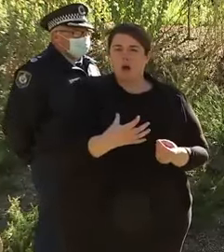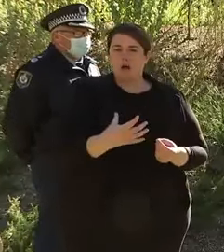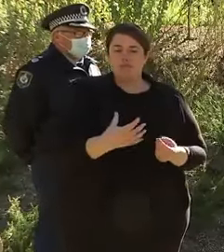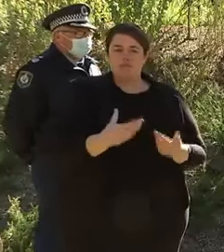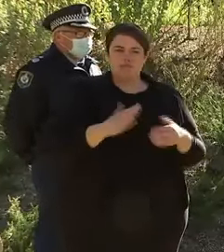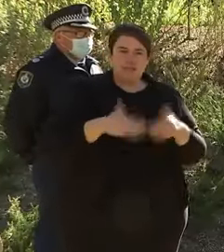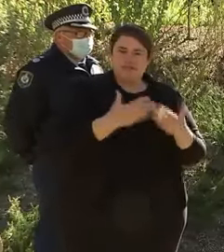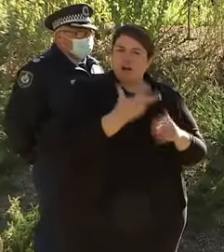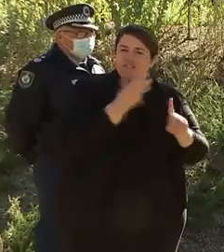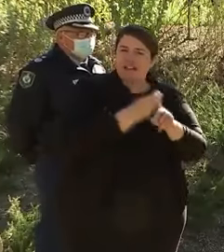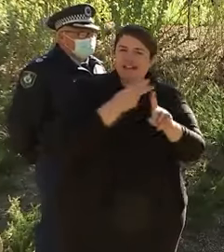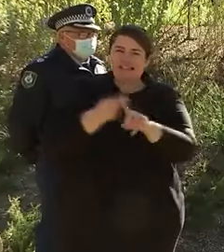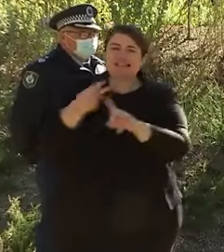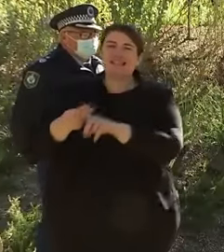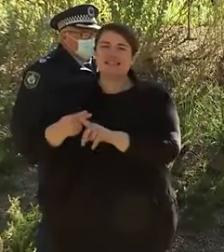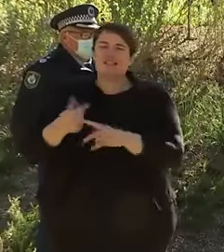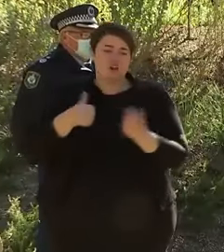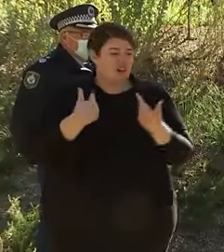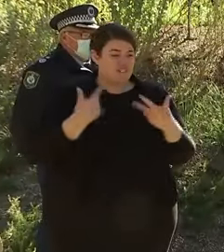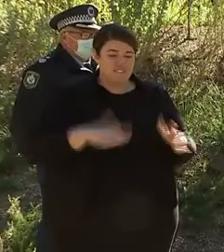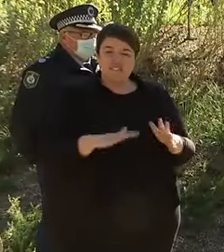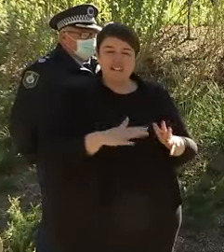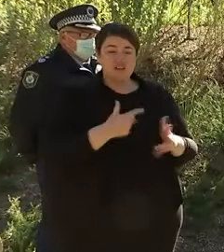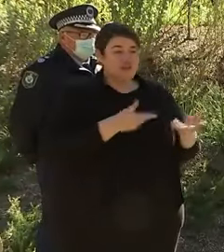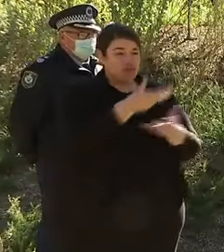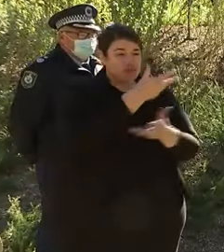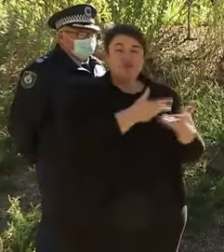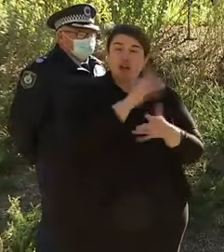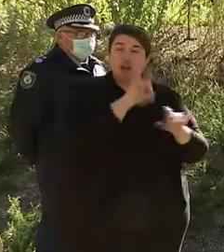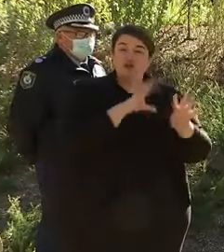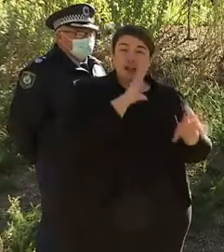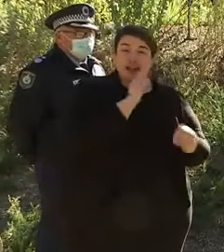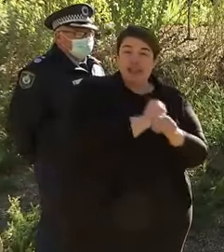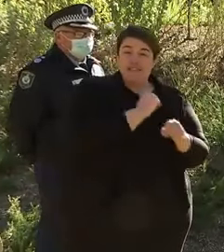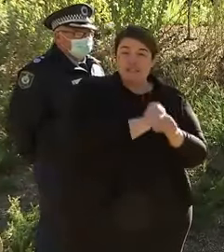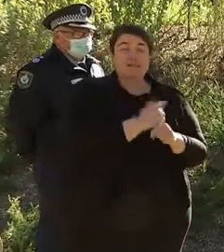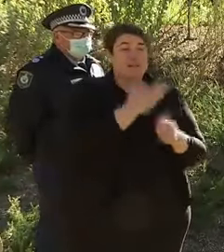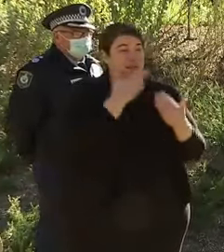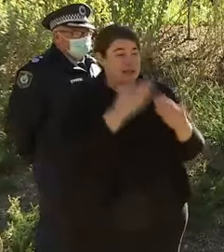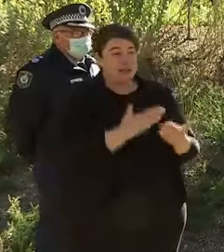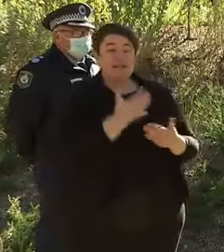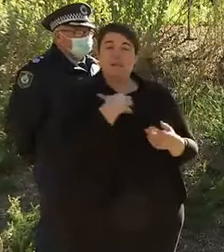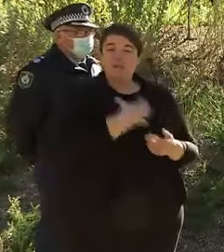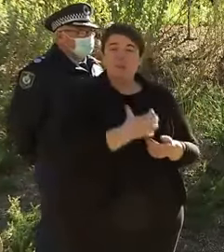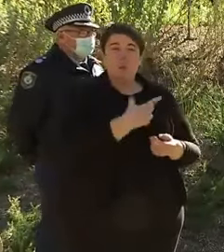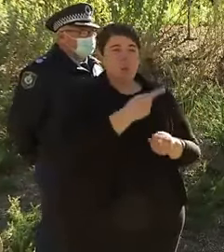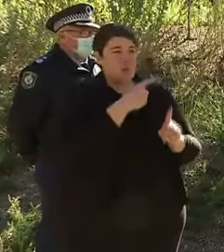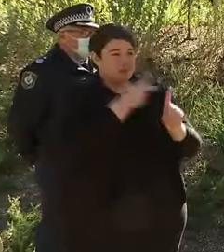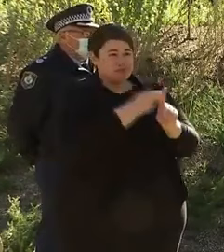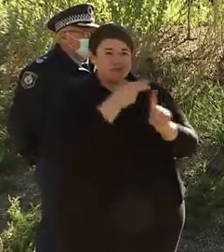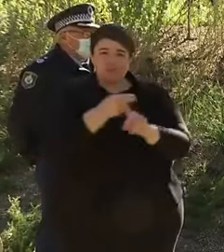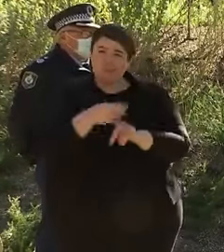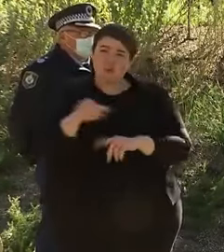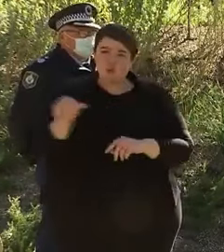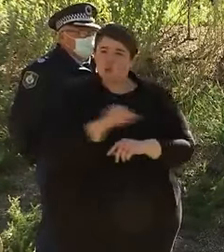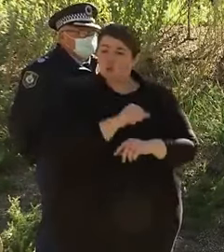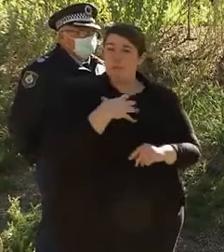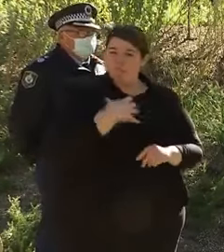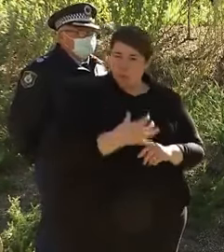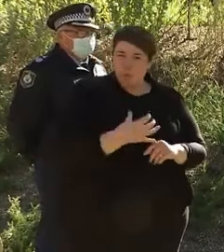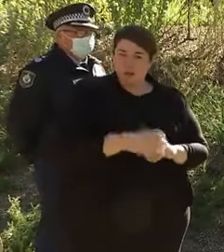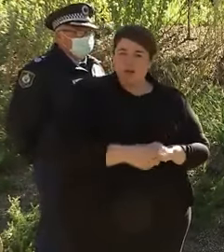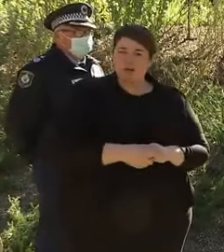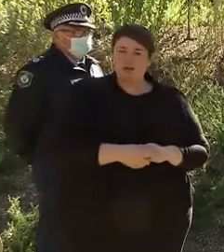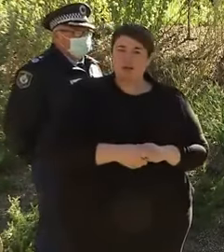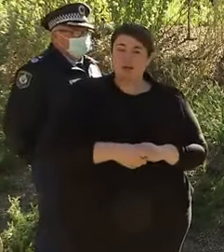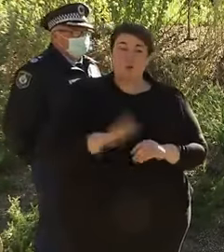And as you know, I've had those conversations with the federal government to get more GPs want to do more, and they should. Because when